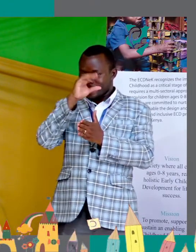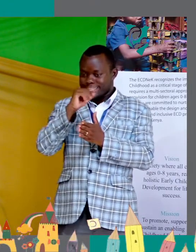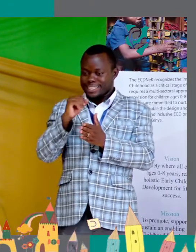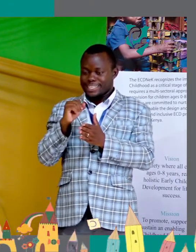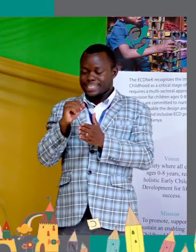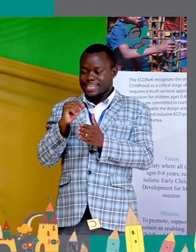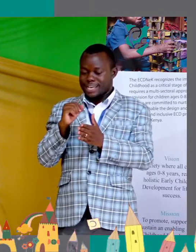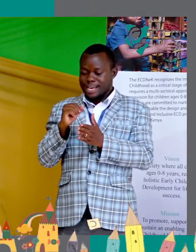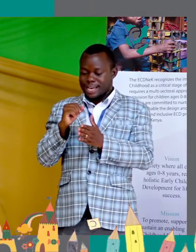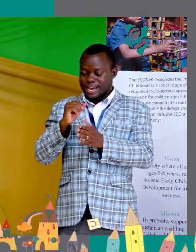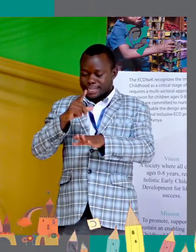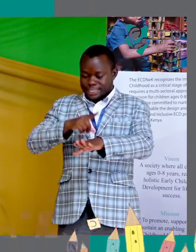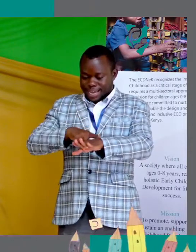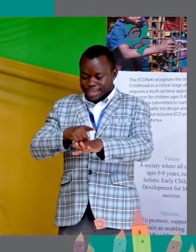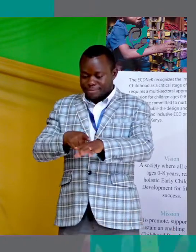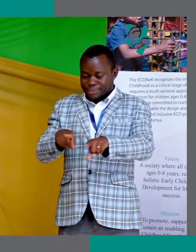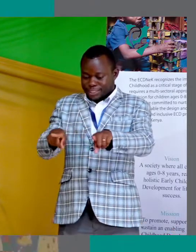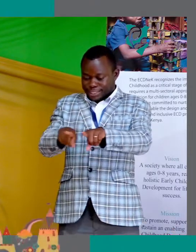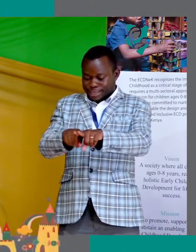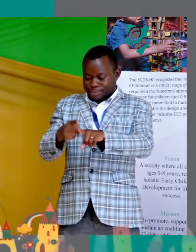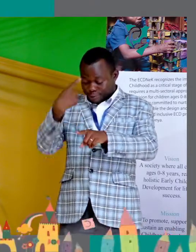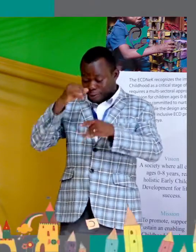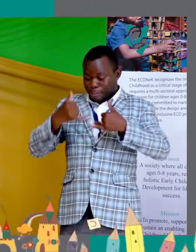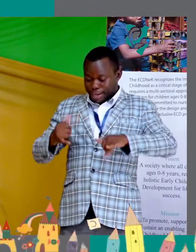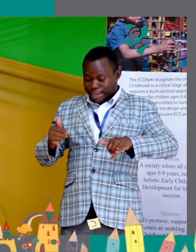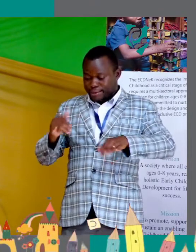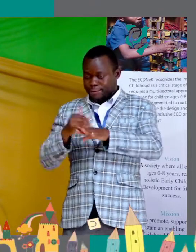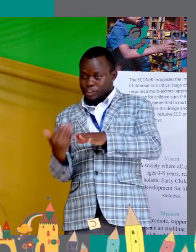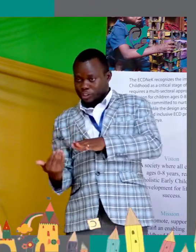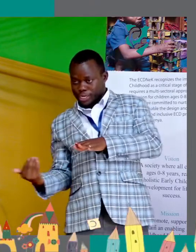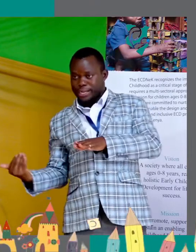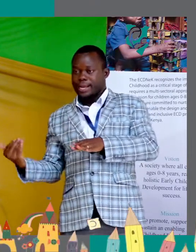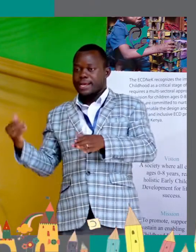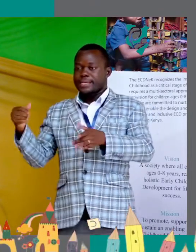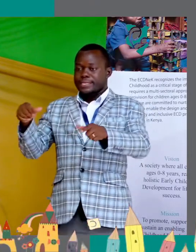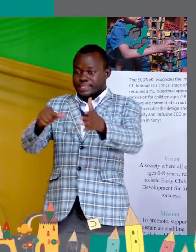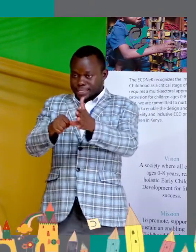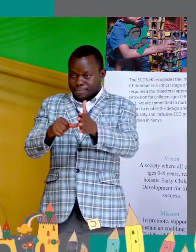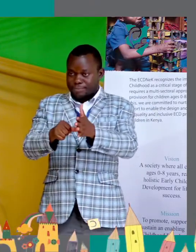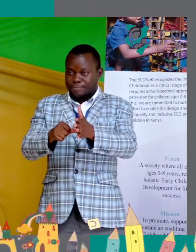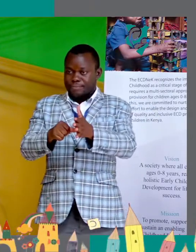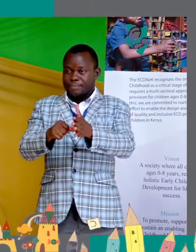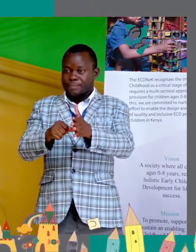to play and interact with the environment for children, of course, that has had serious effects.